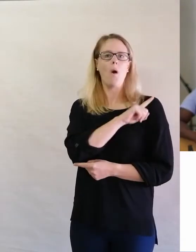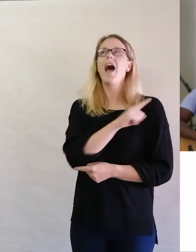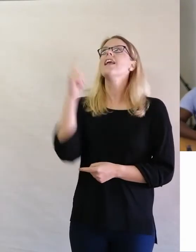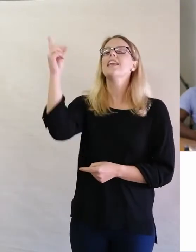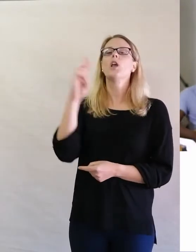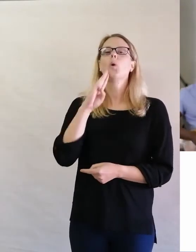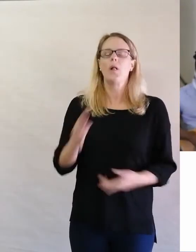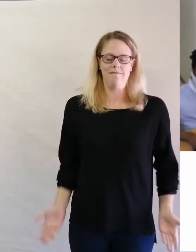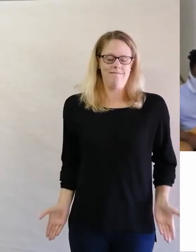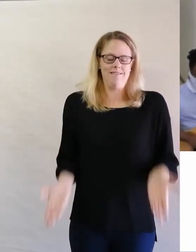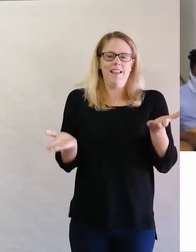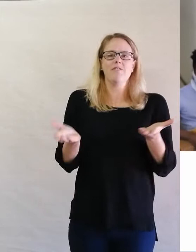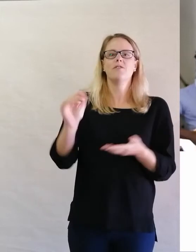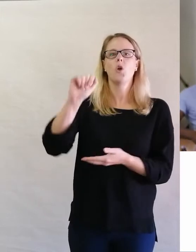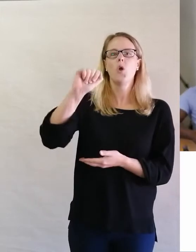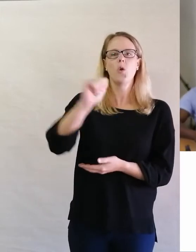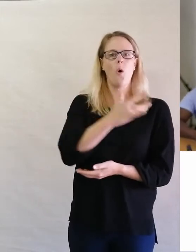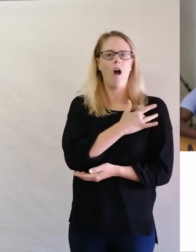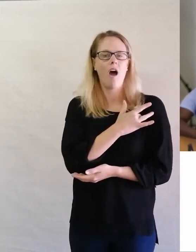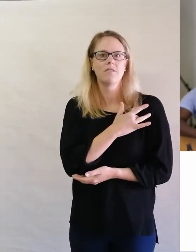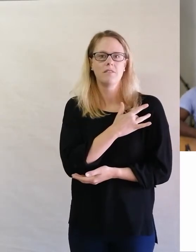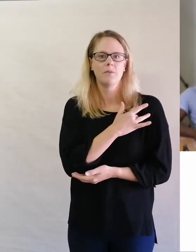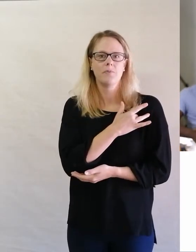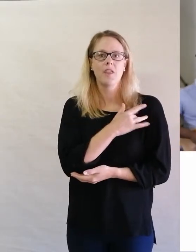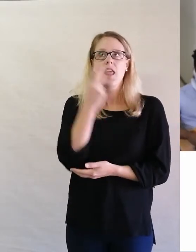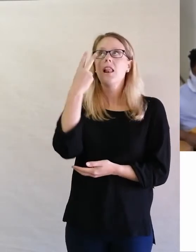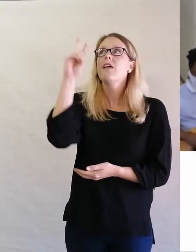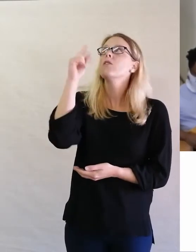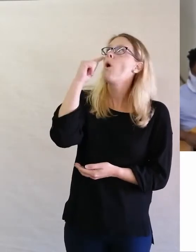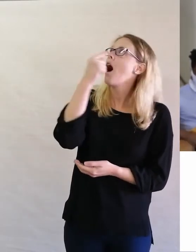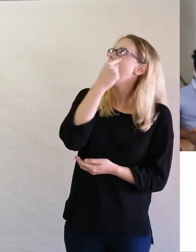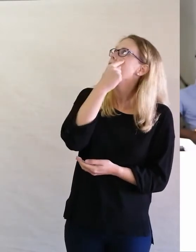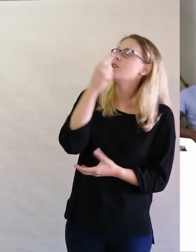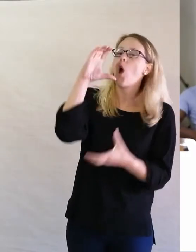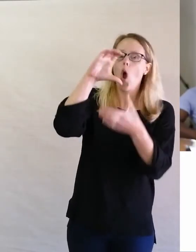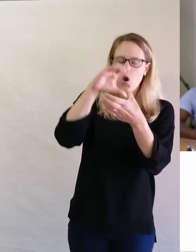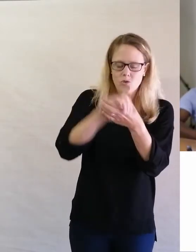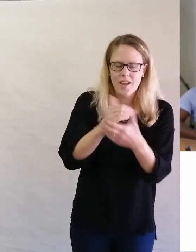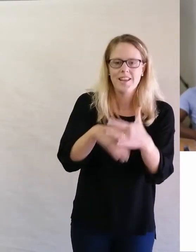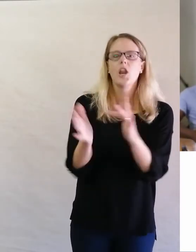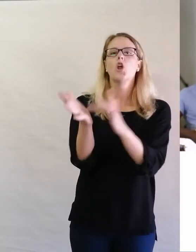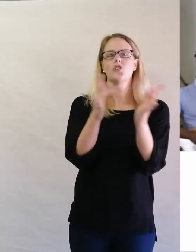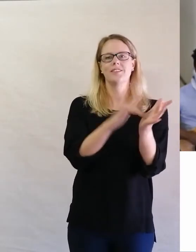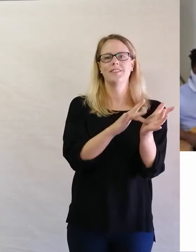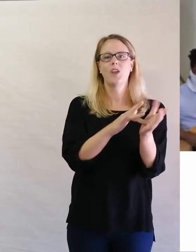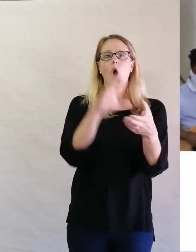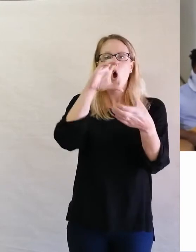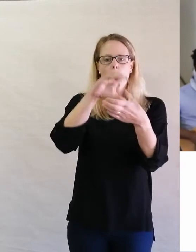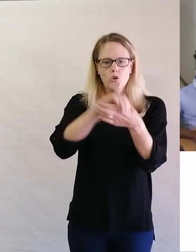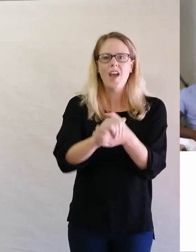burdens. And if you were distracted this morning, then lift your eyes and trust Jesus, and trust that